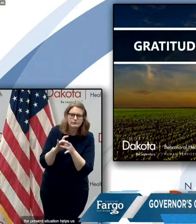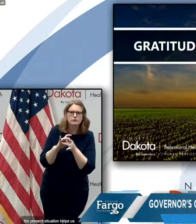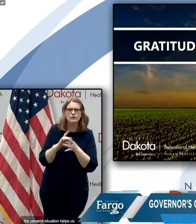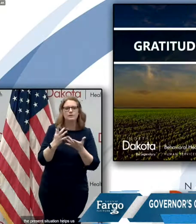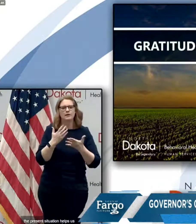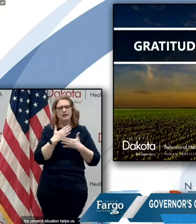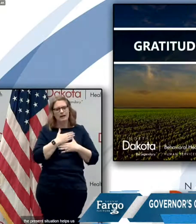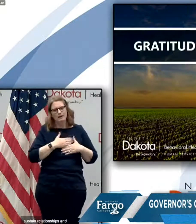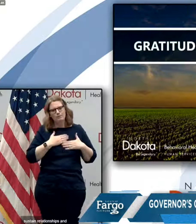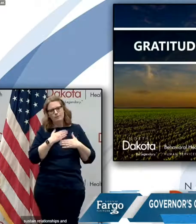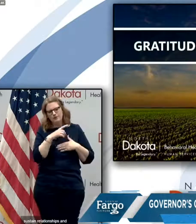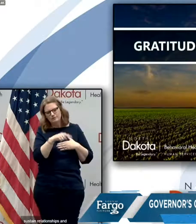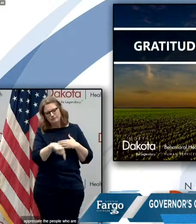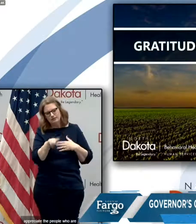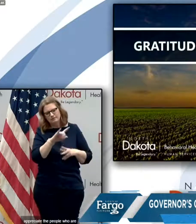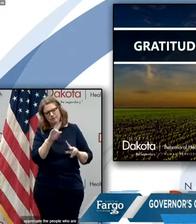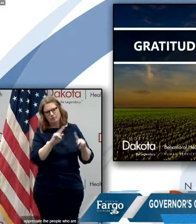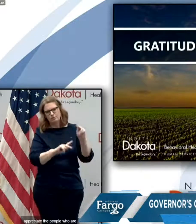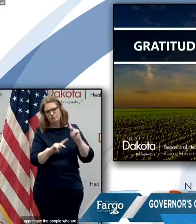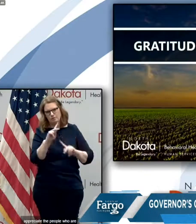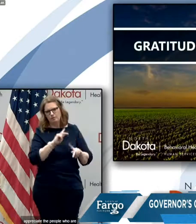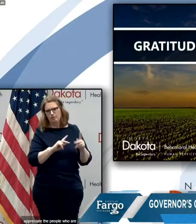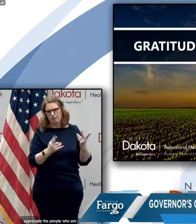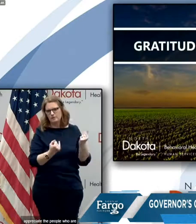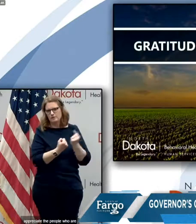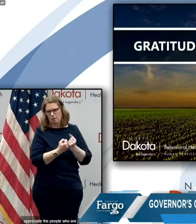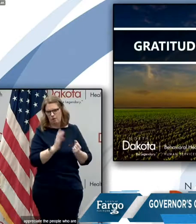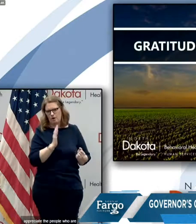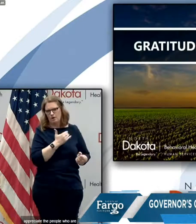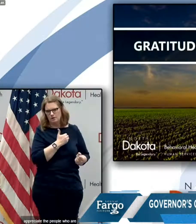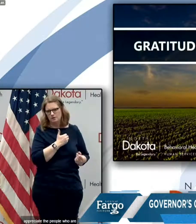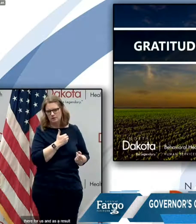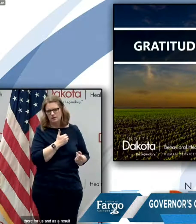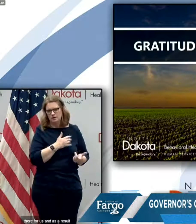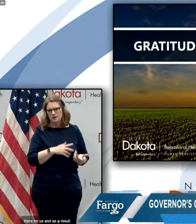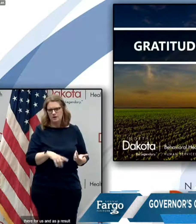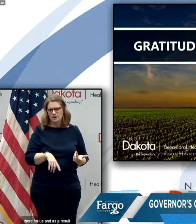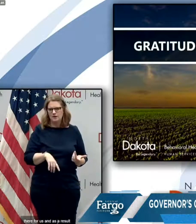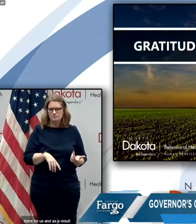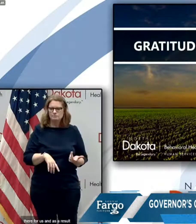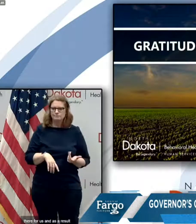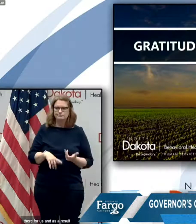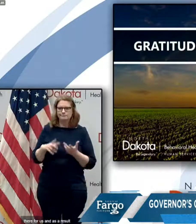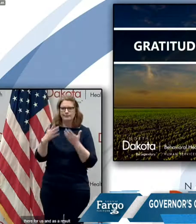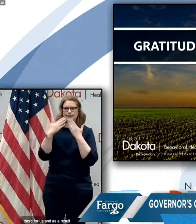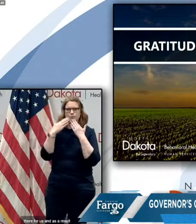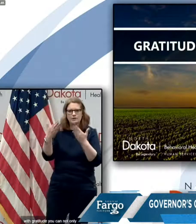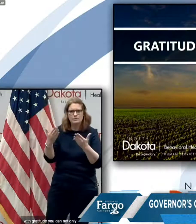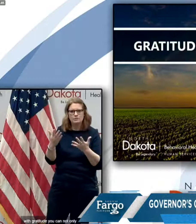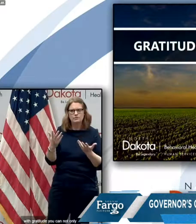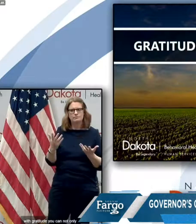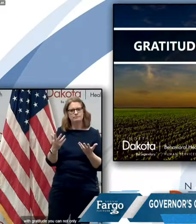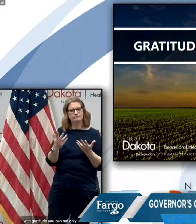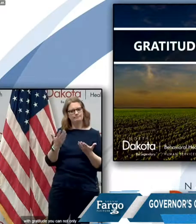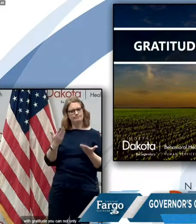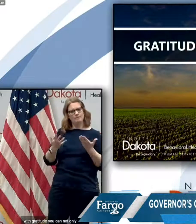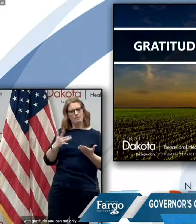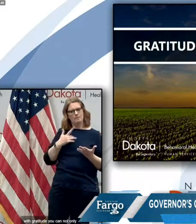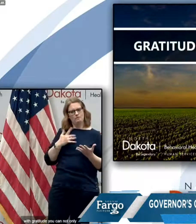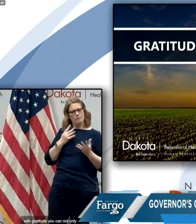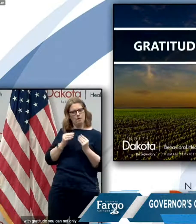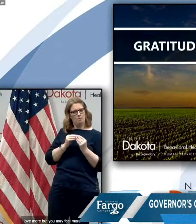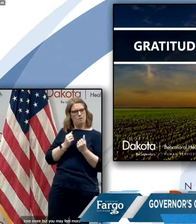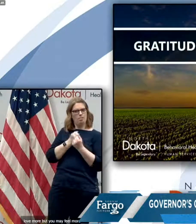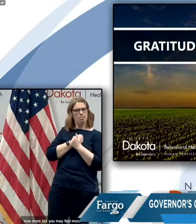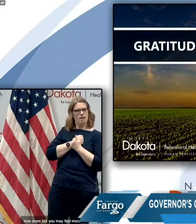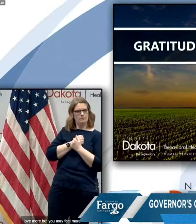people who are there for us. And as a result, with gratitude, you can not only love more, but you may feel more loved, more cared for,